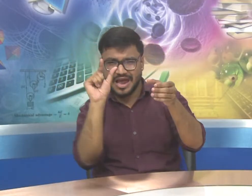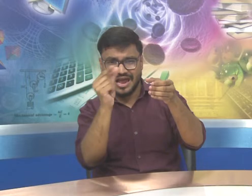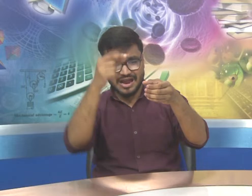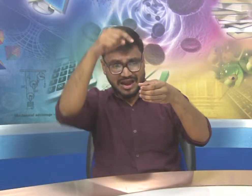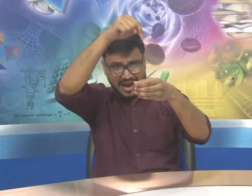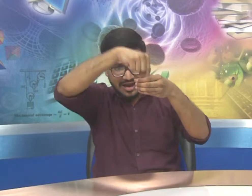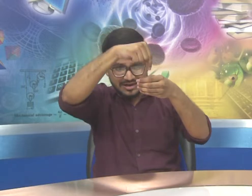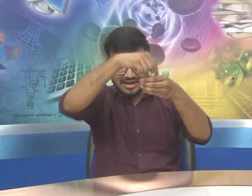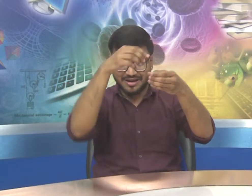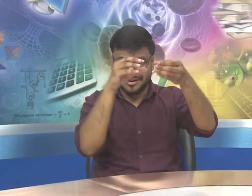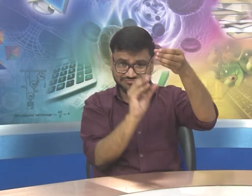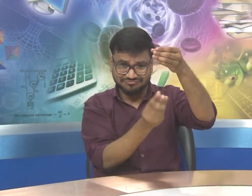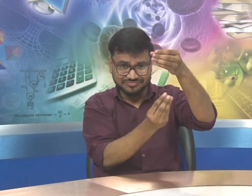flask.